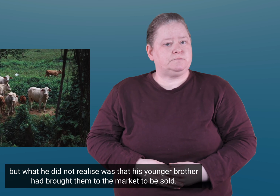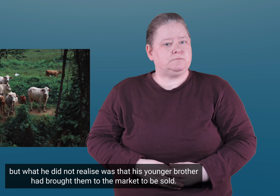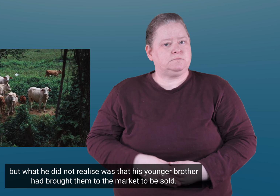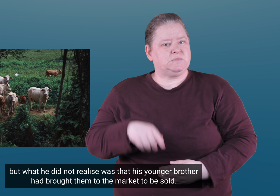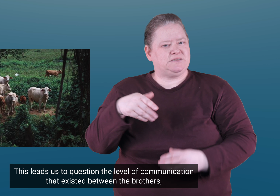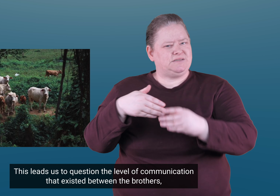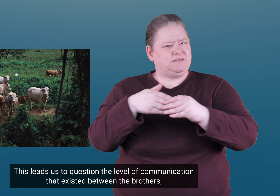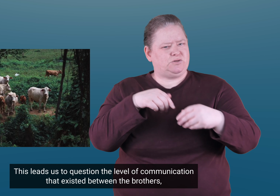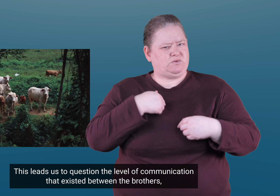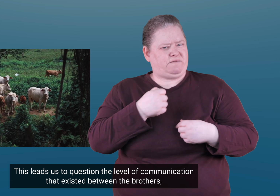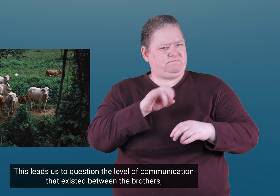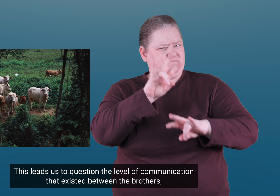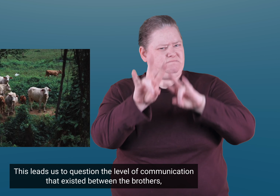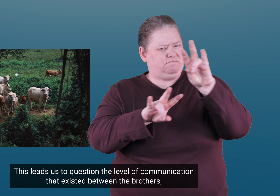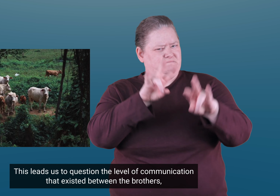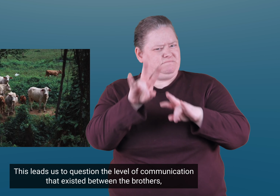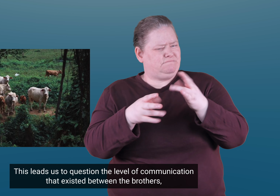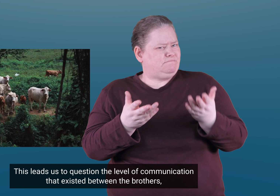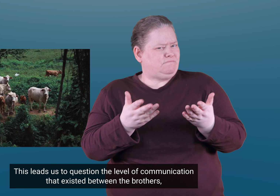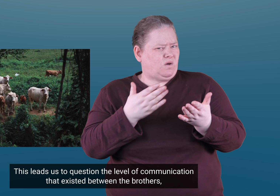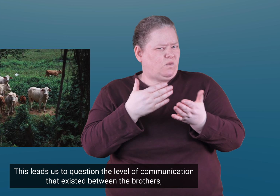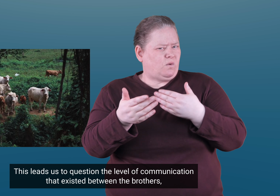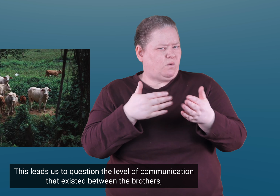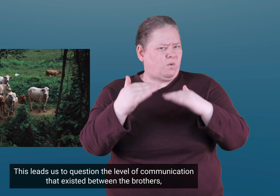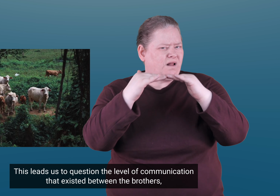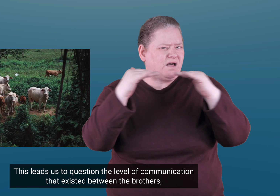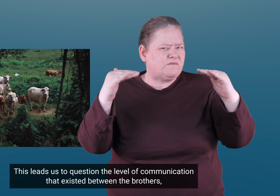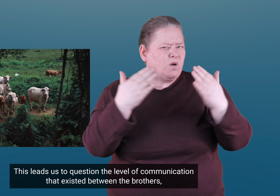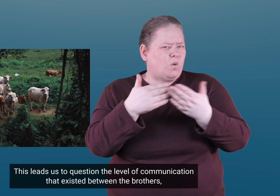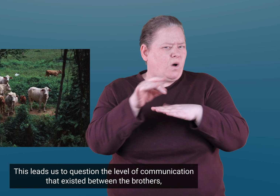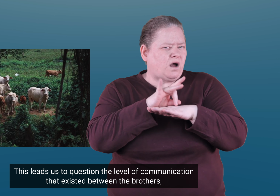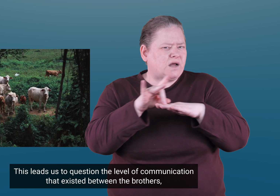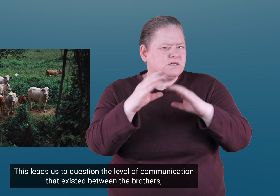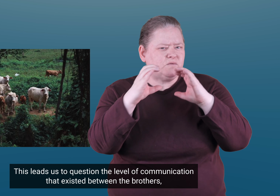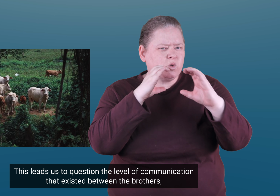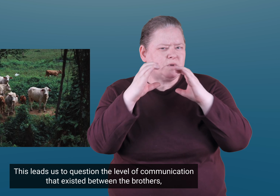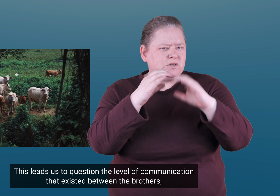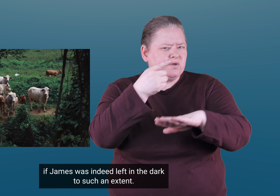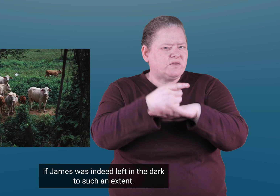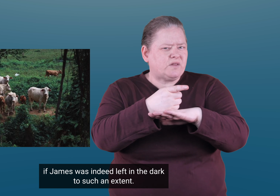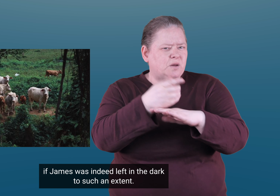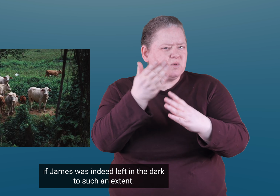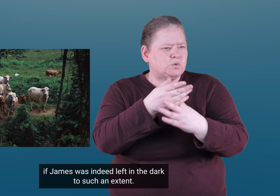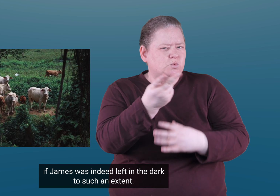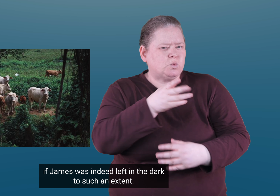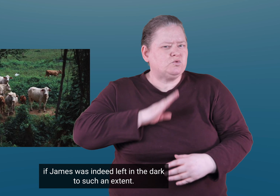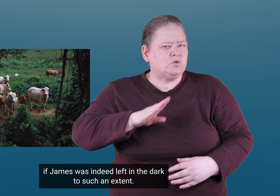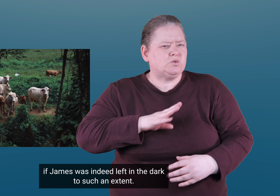This leads us to question the level of communication that existed between the brothers, if James was indeed left in the dark